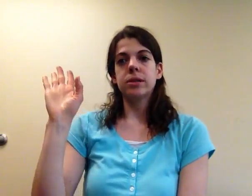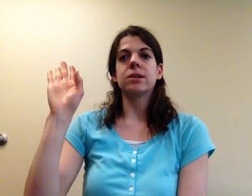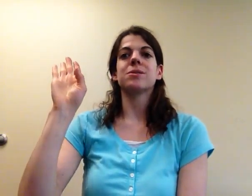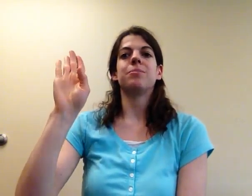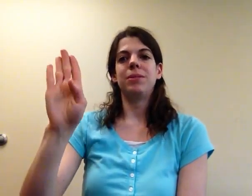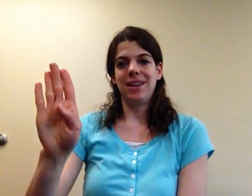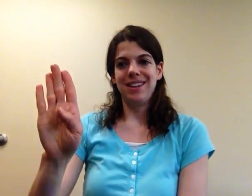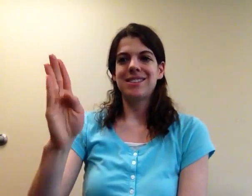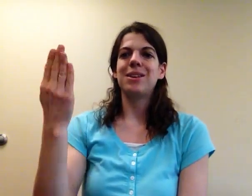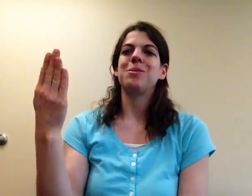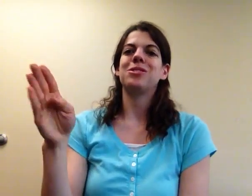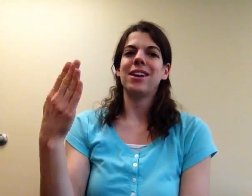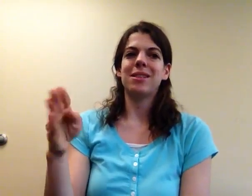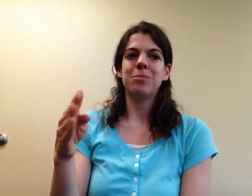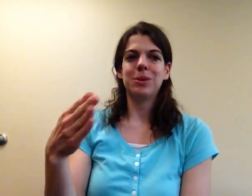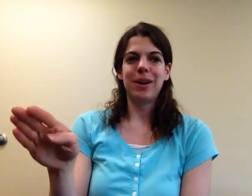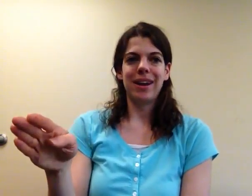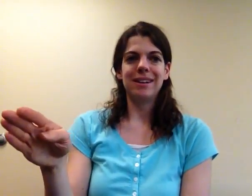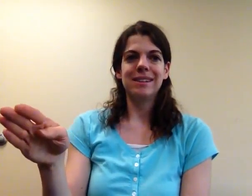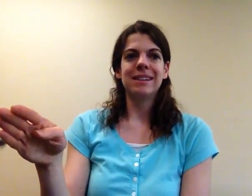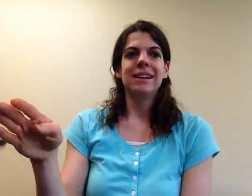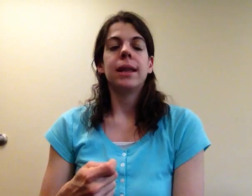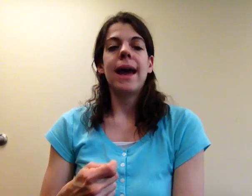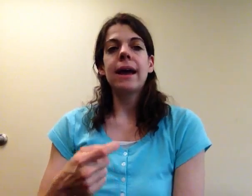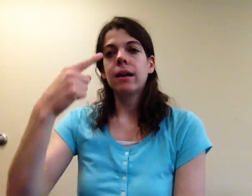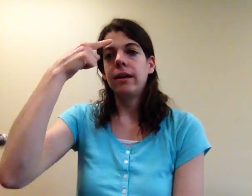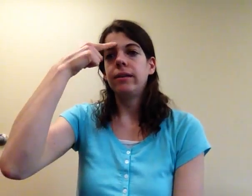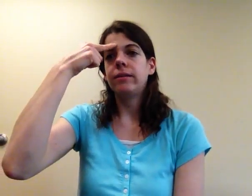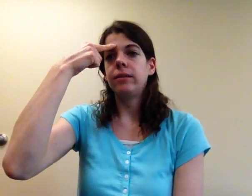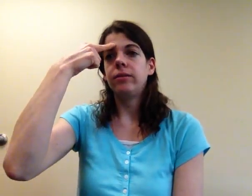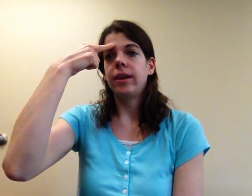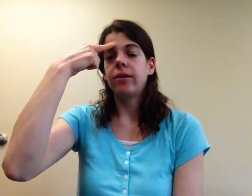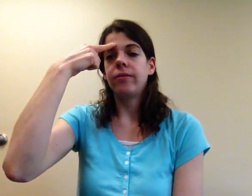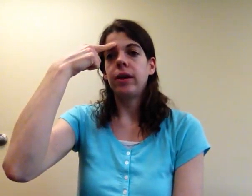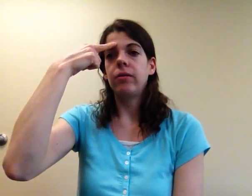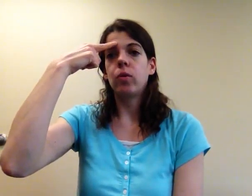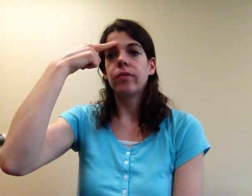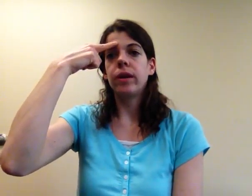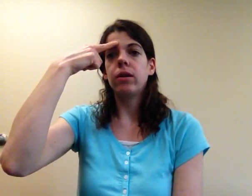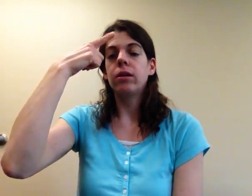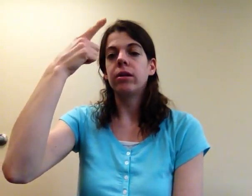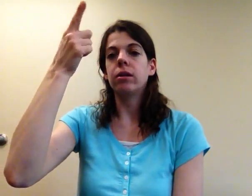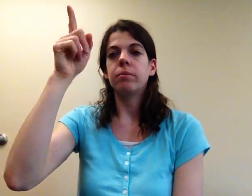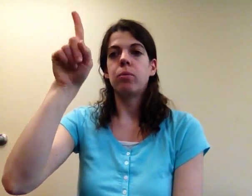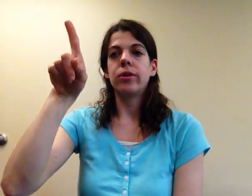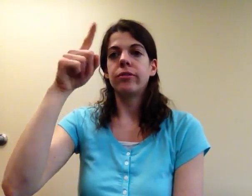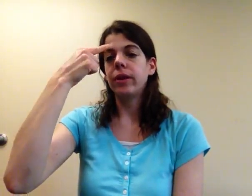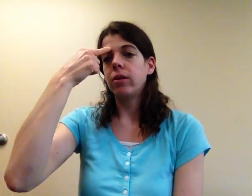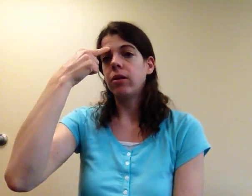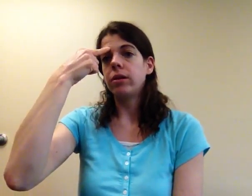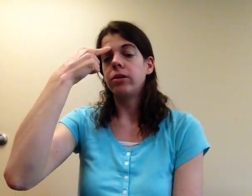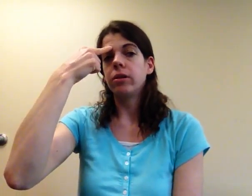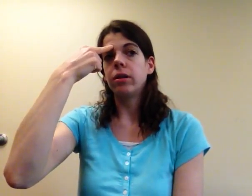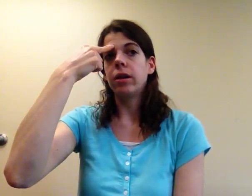Orange, you squeeze your O hand, like I guess kind of like you would squeeze an orange for orange juice maybe. Yellow.